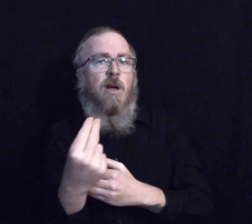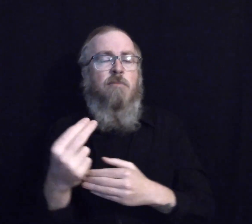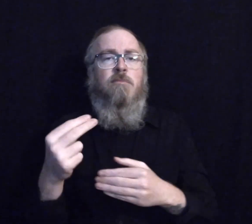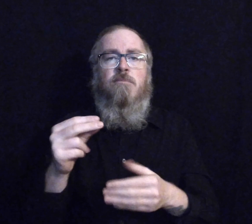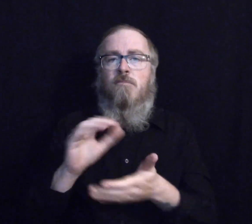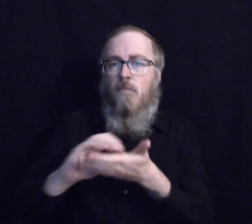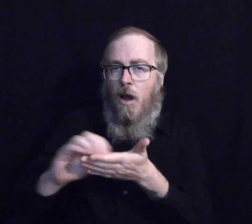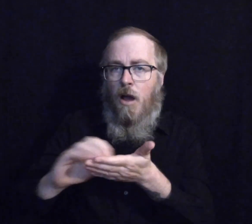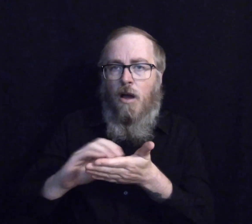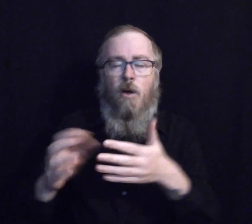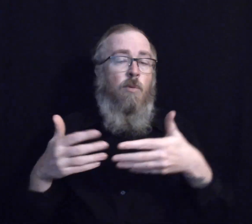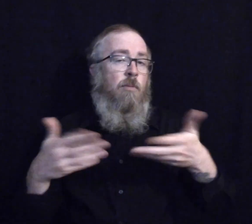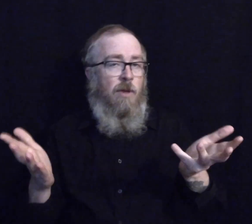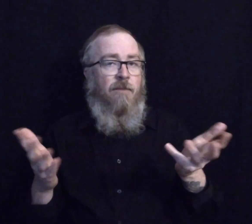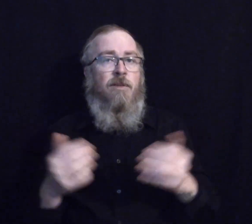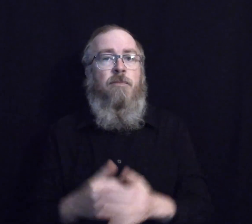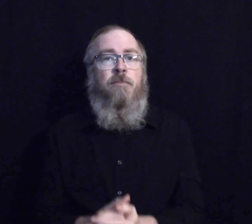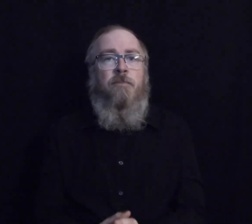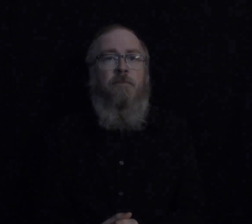magnification, voiceover, or Braille connectivity.